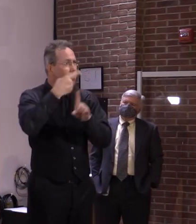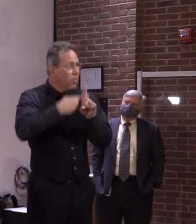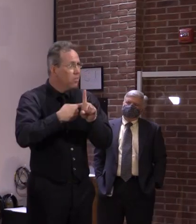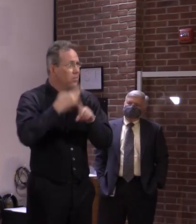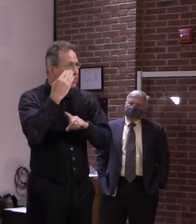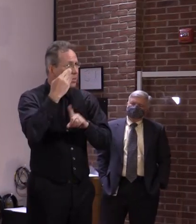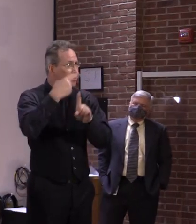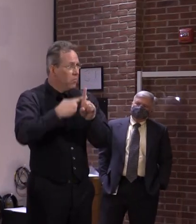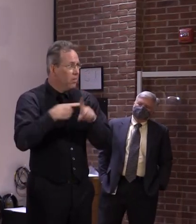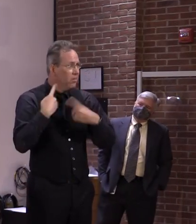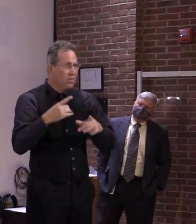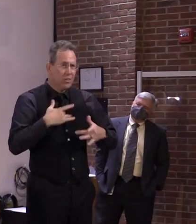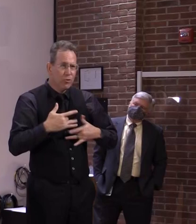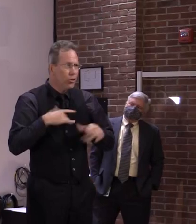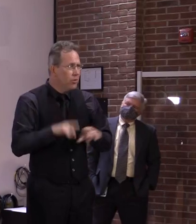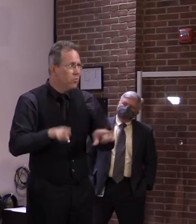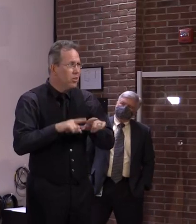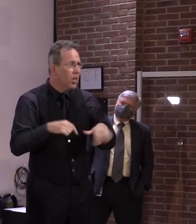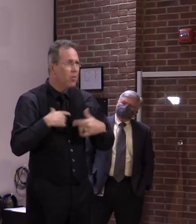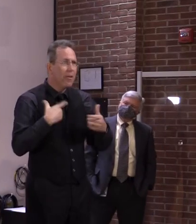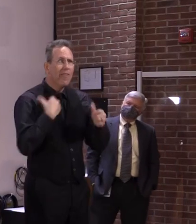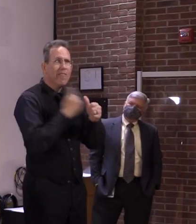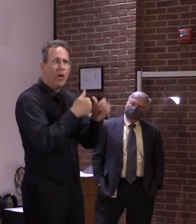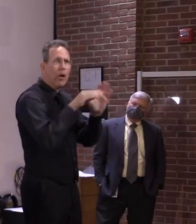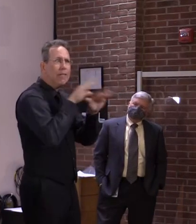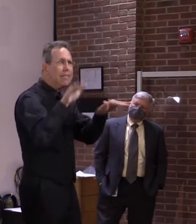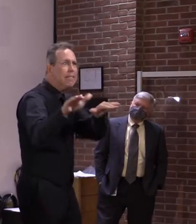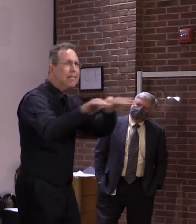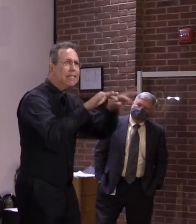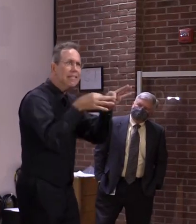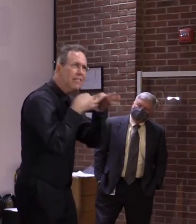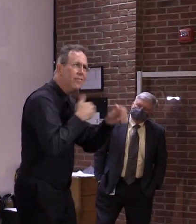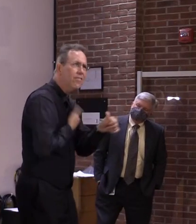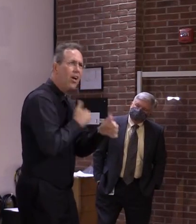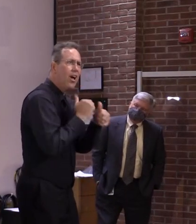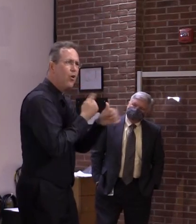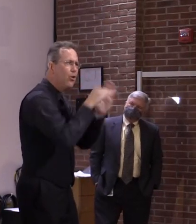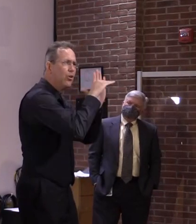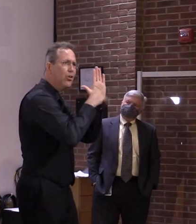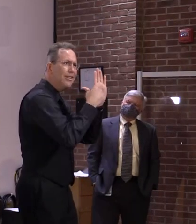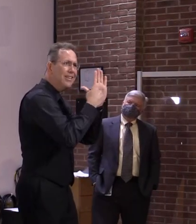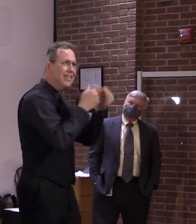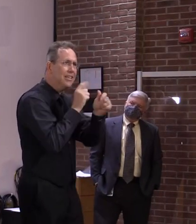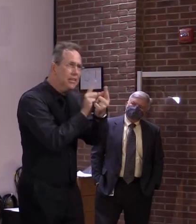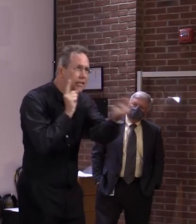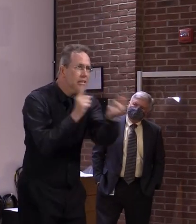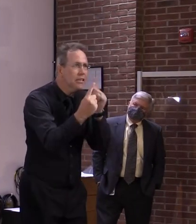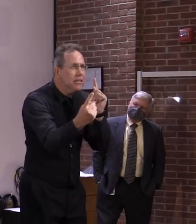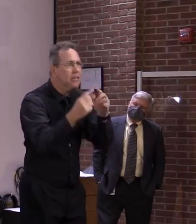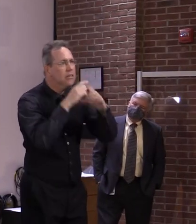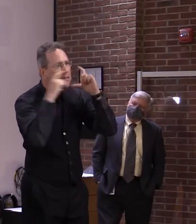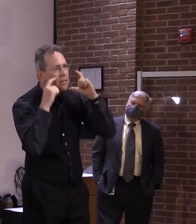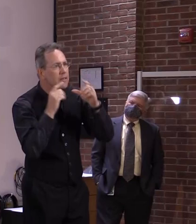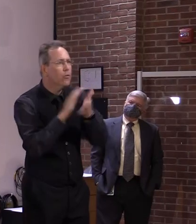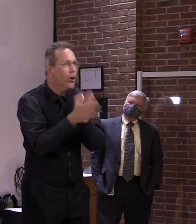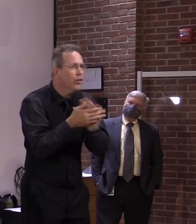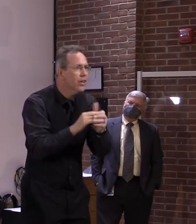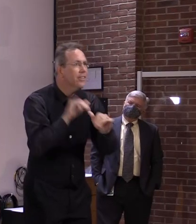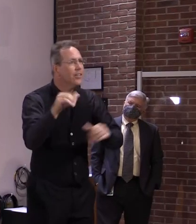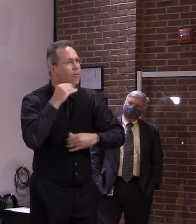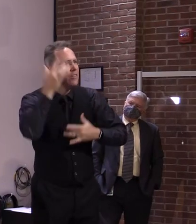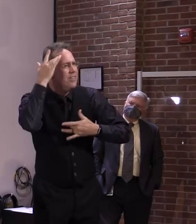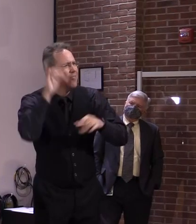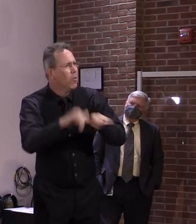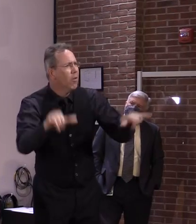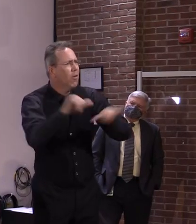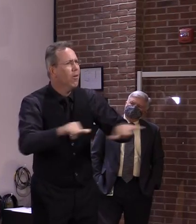appropriate guidance. So my hope is that everyone will continue to follow the current guidance that we're giving, superimposed on all our